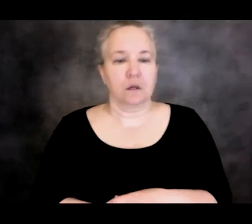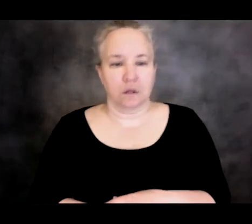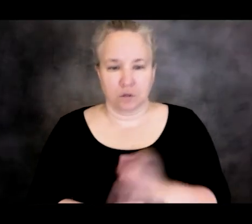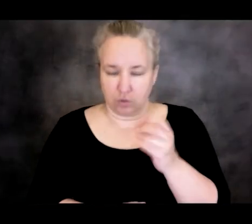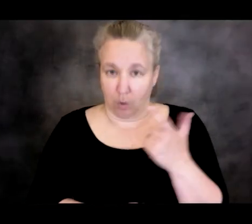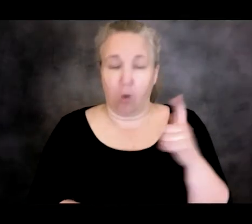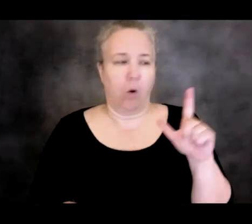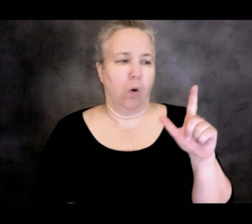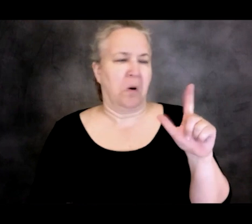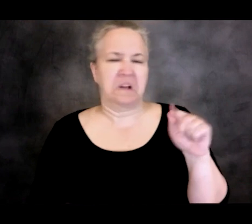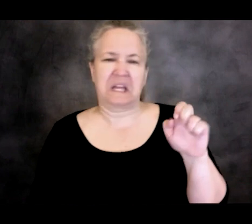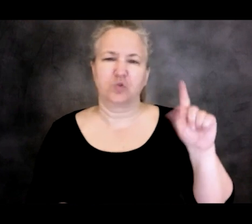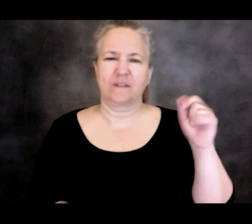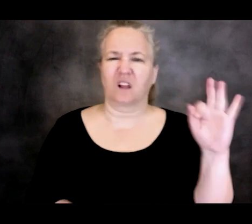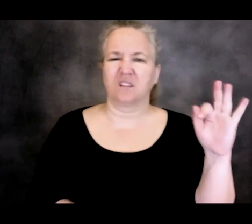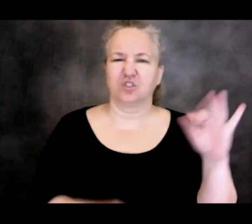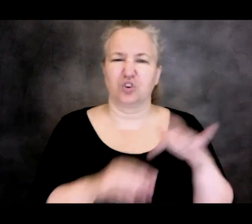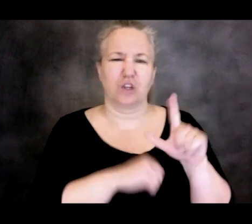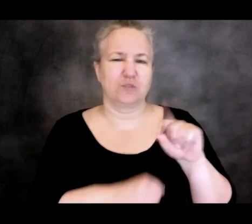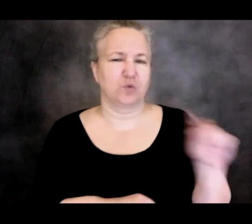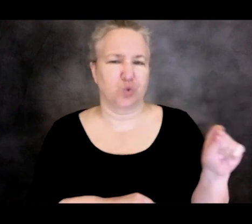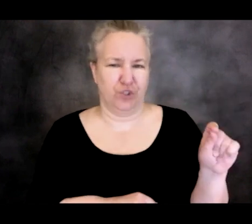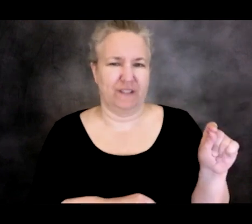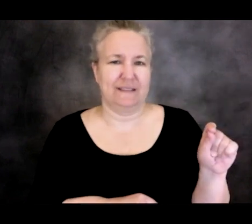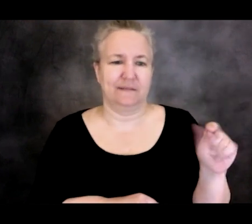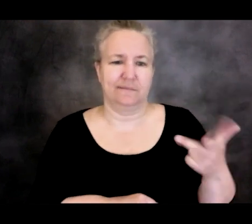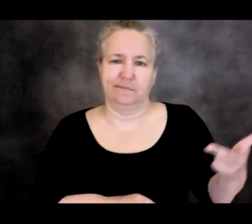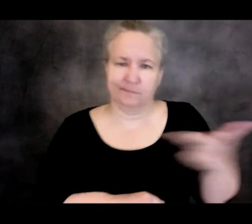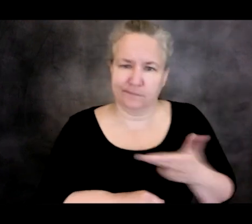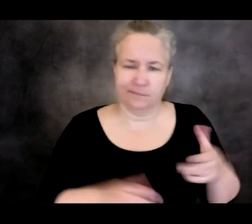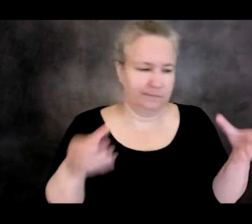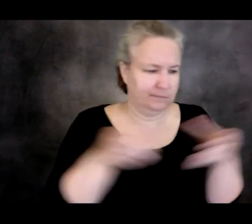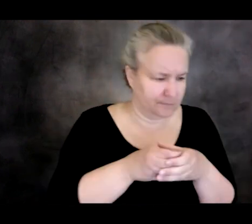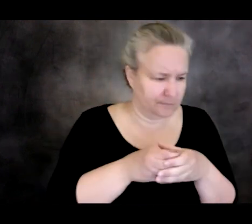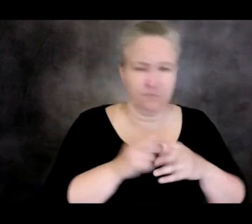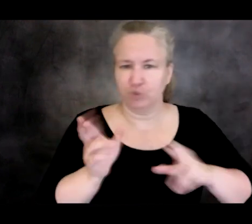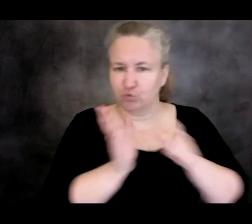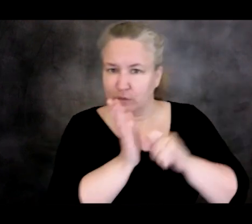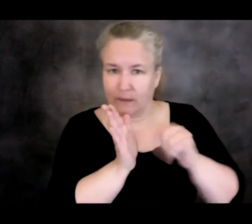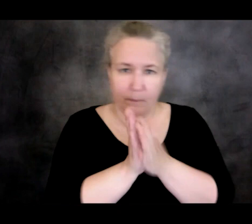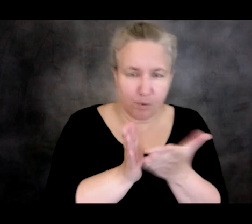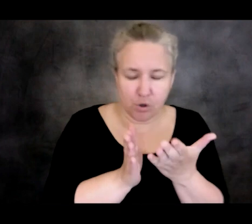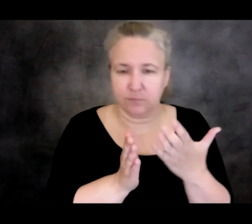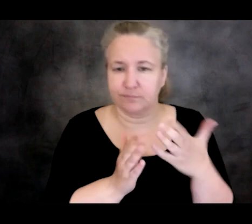late 2019, early 2020, to write this book.